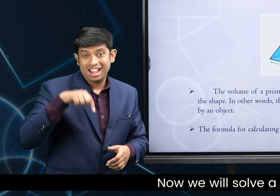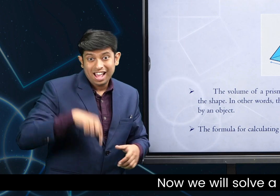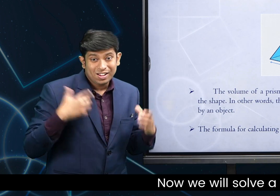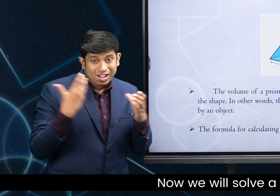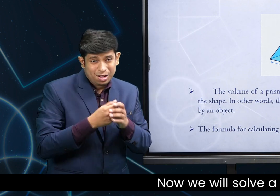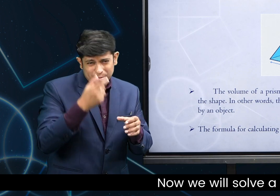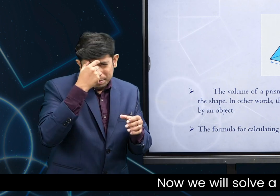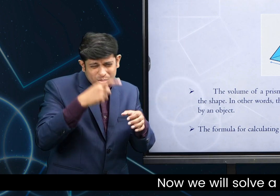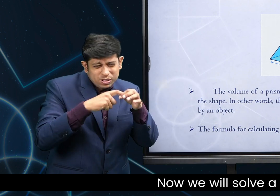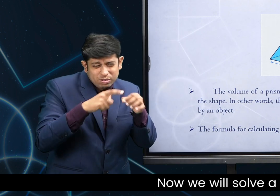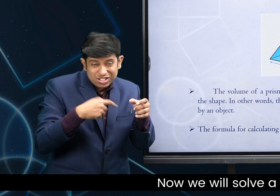Now we will solve a problem.